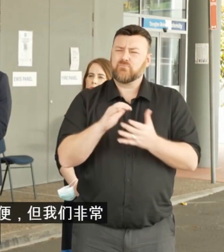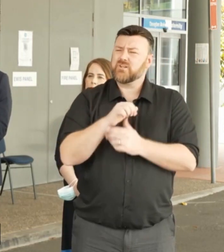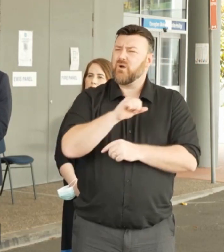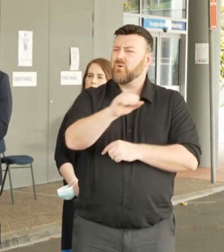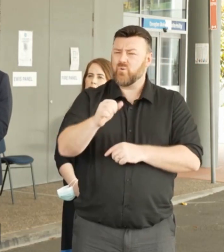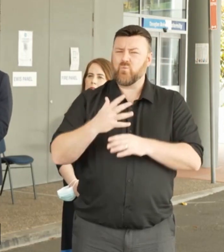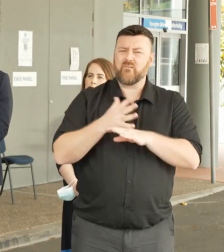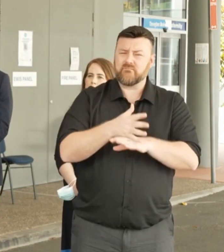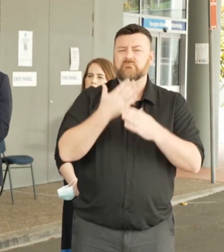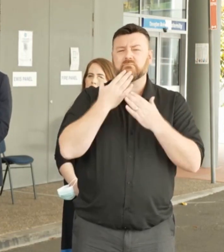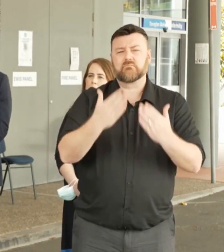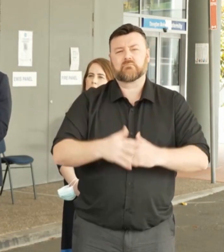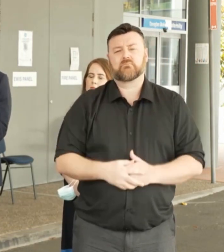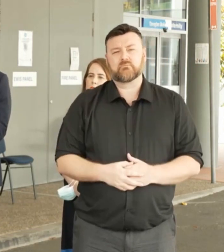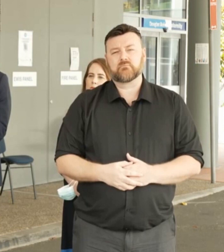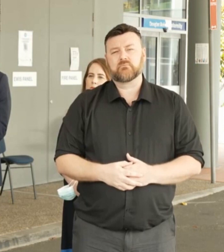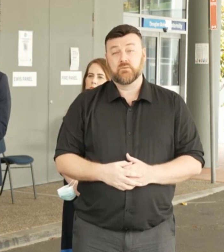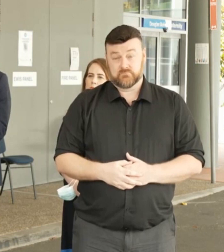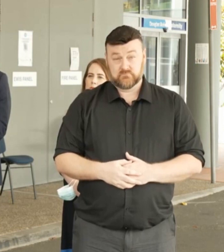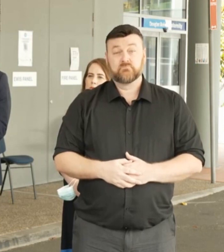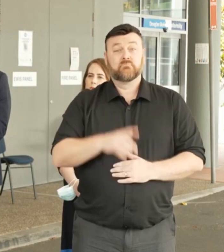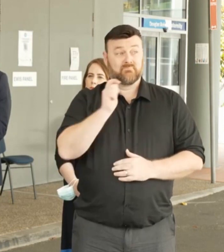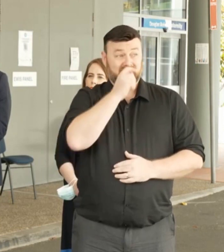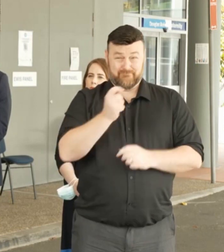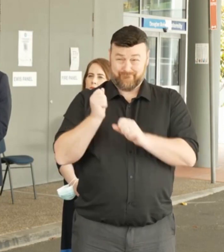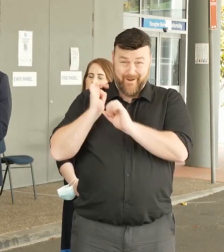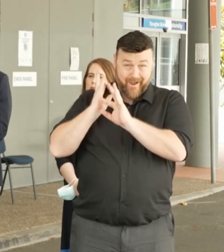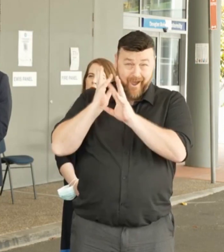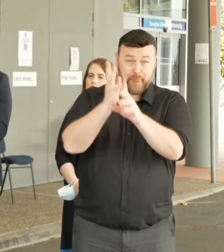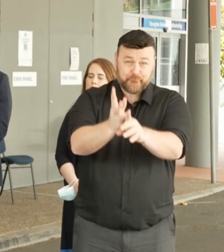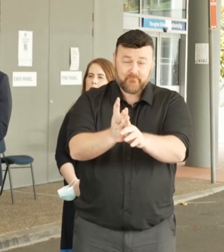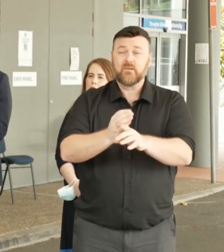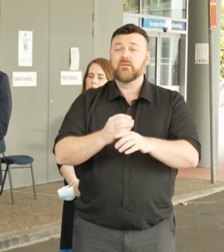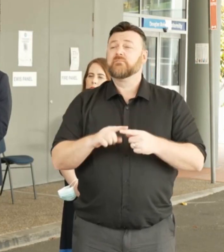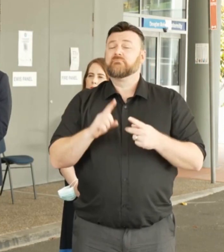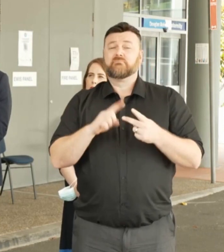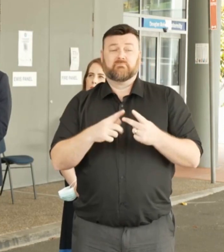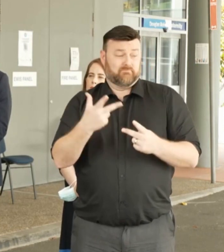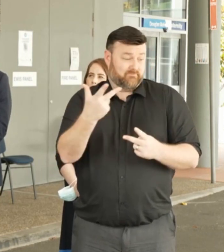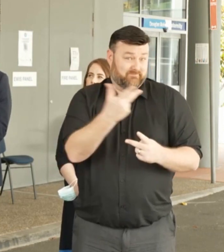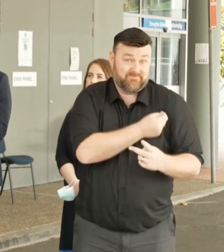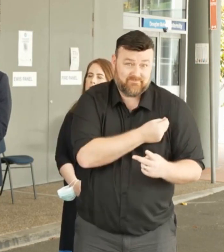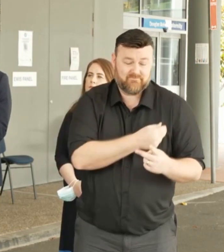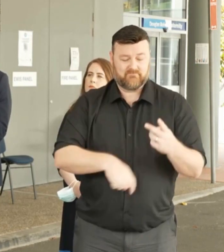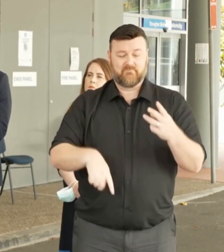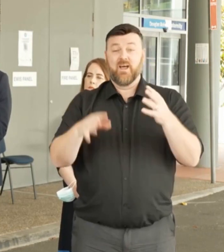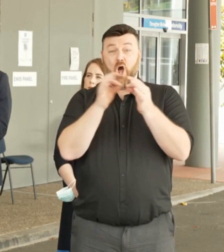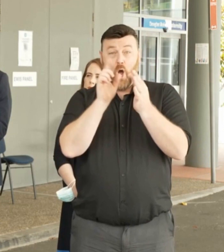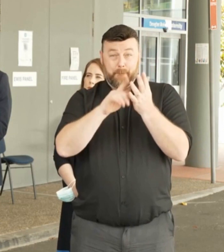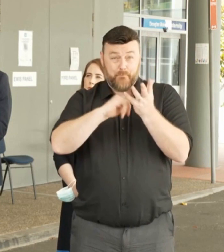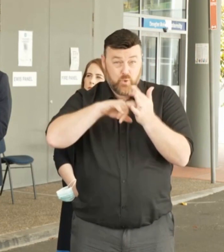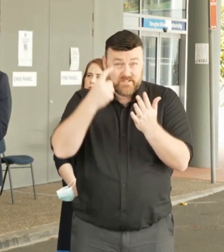efforts that have been made because the high testing rates, high vaccine rates and booster shots will ensure the protection of our community